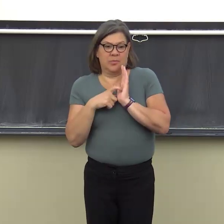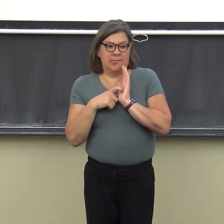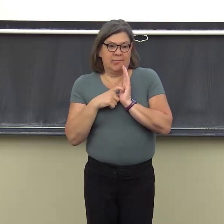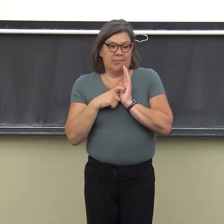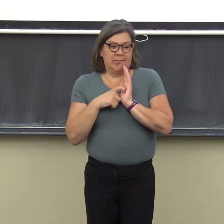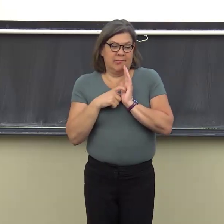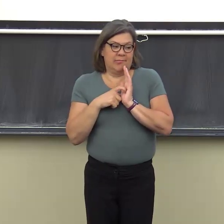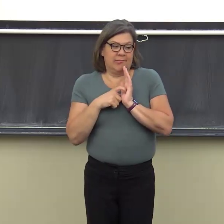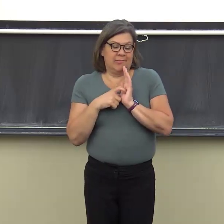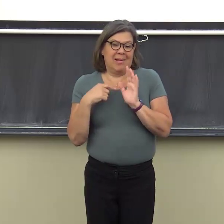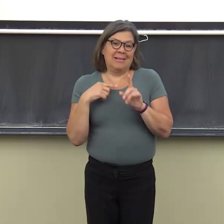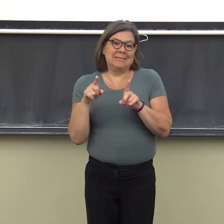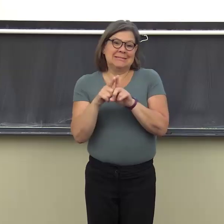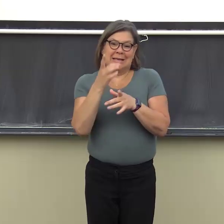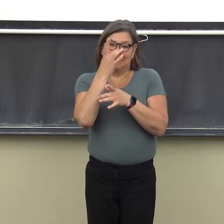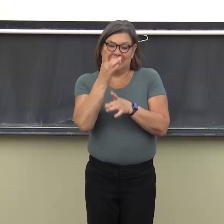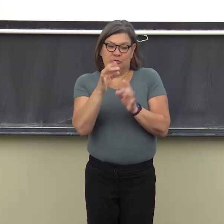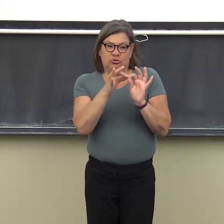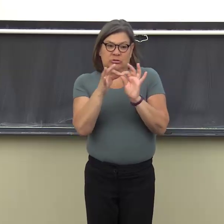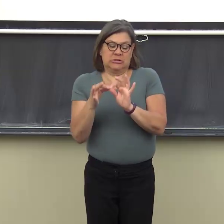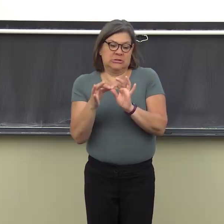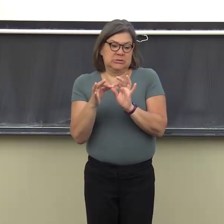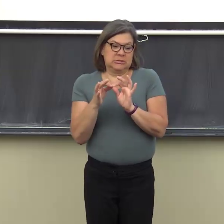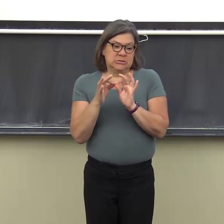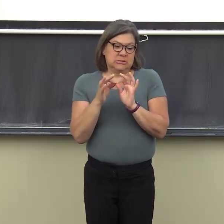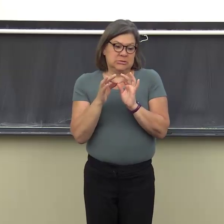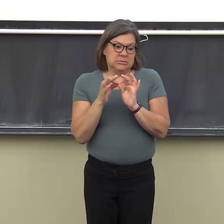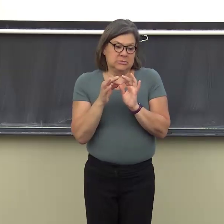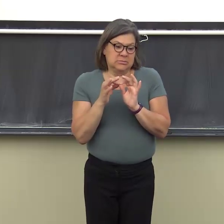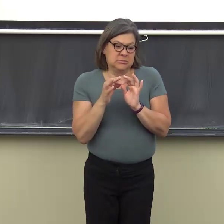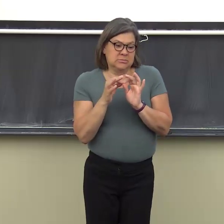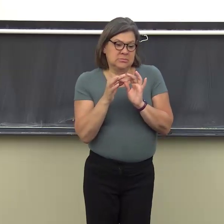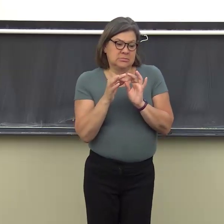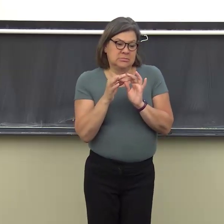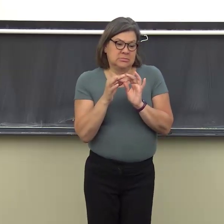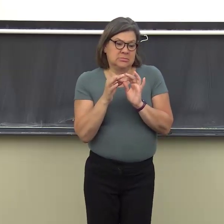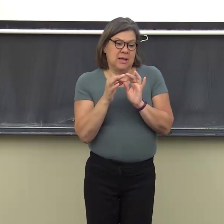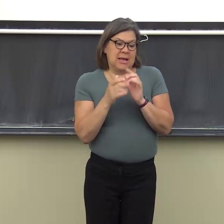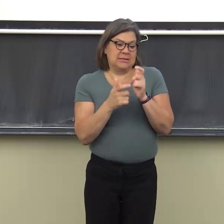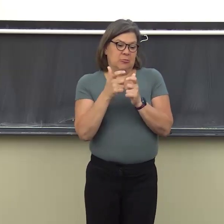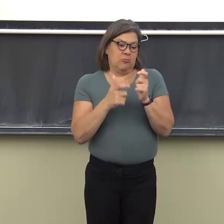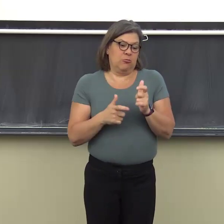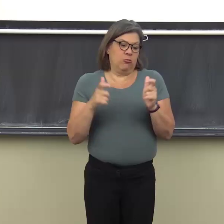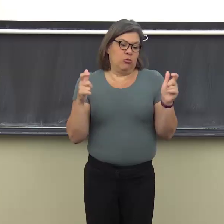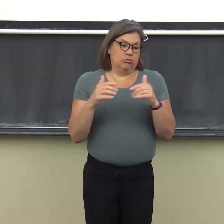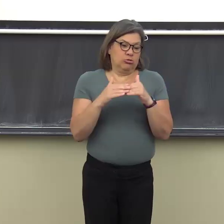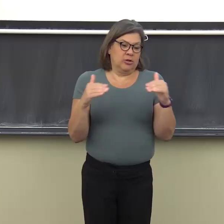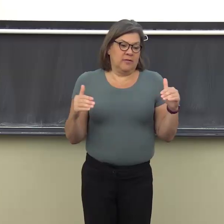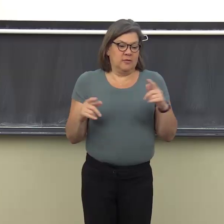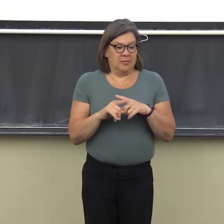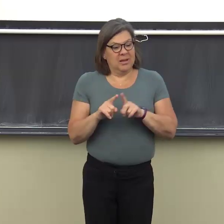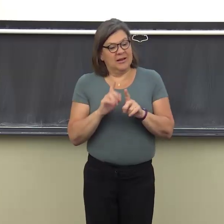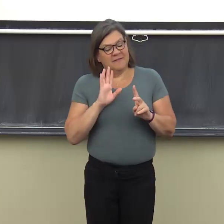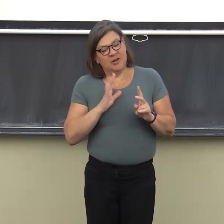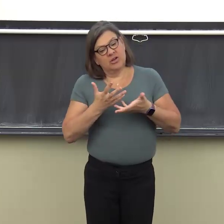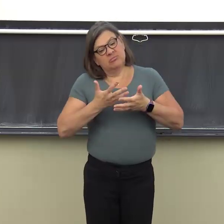and we have the same interests at a larger macro level, but also at a very